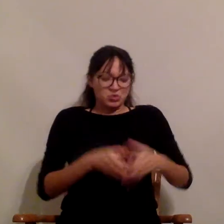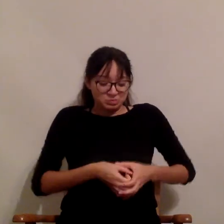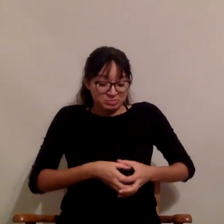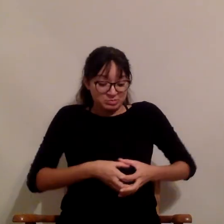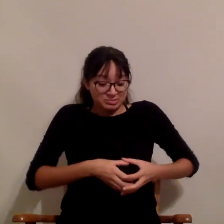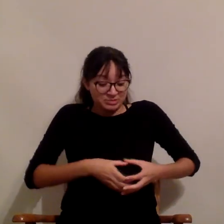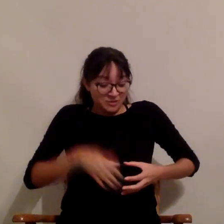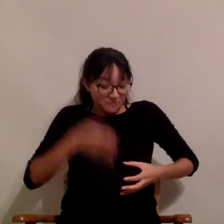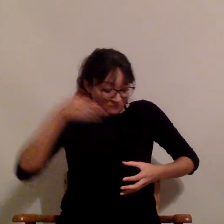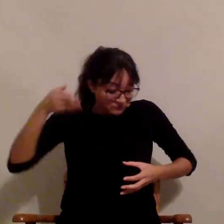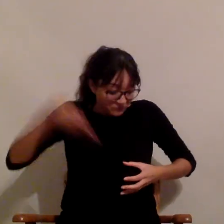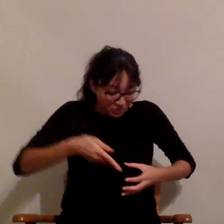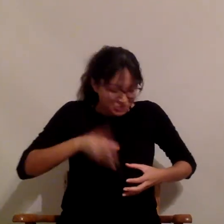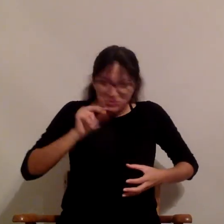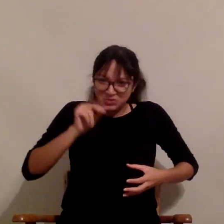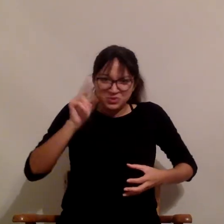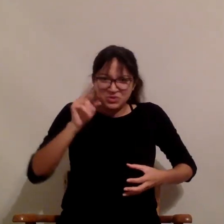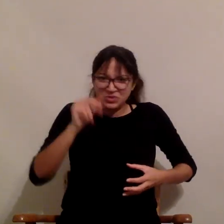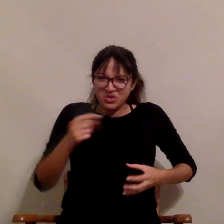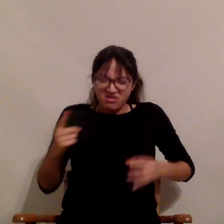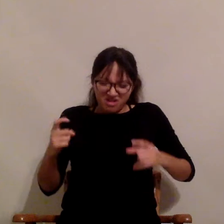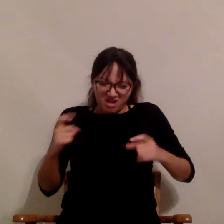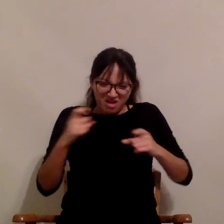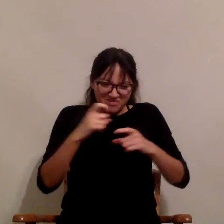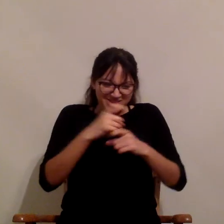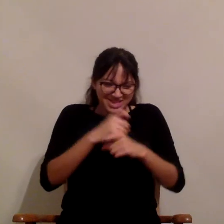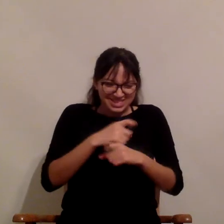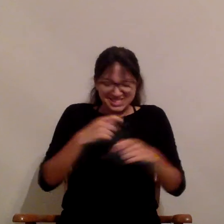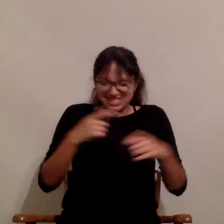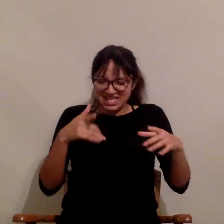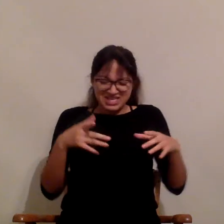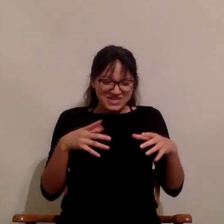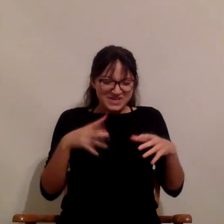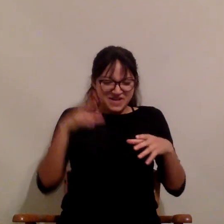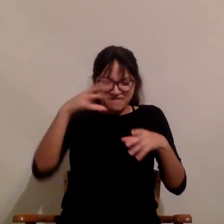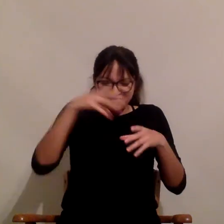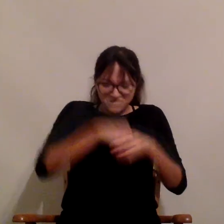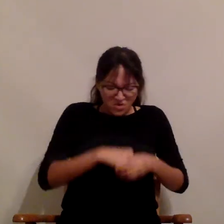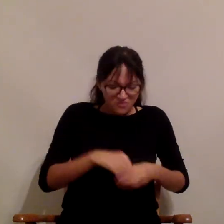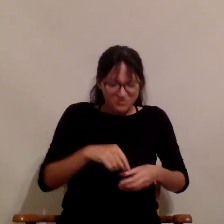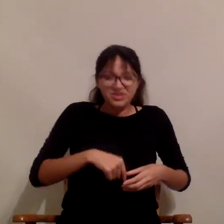the complex mechanisms that govern it through the targeting of the Husney effect.